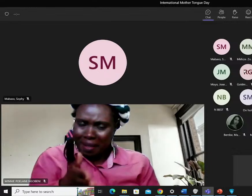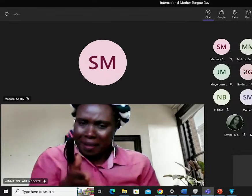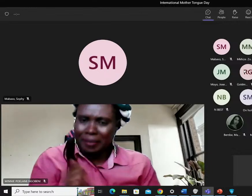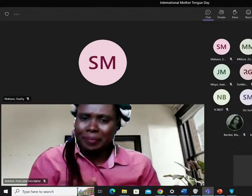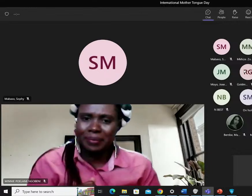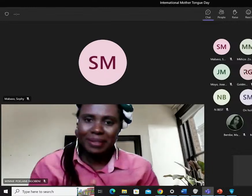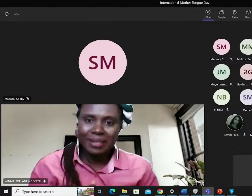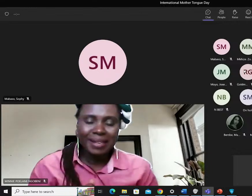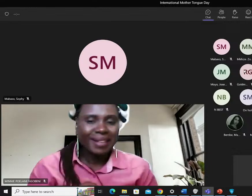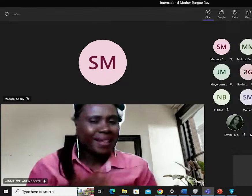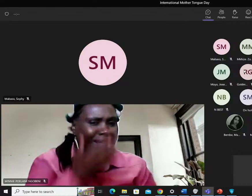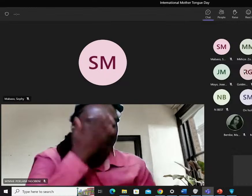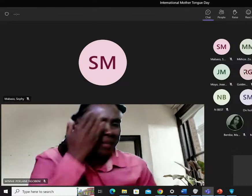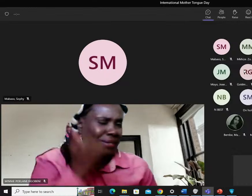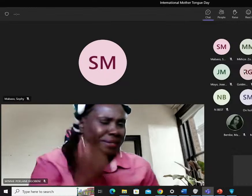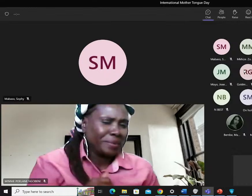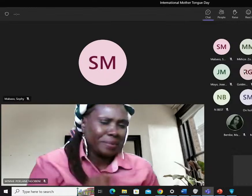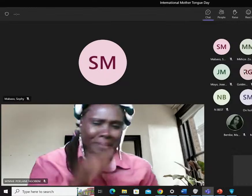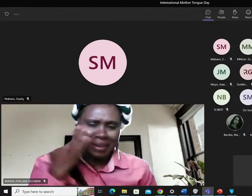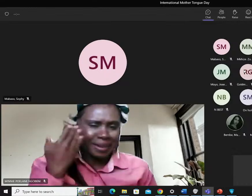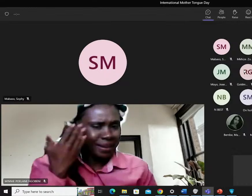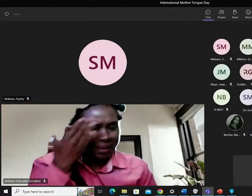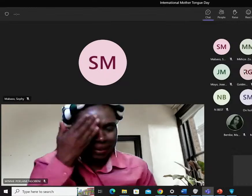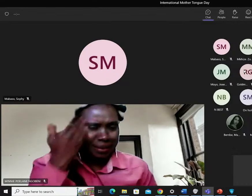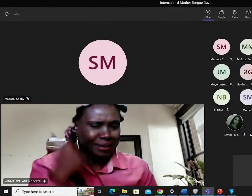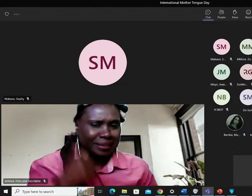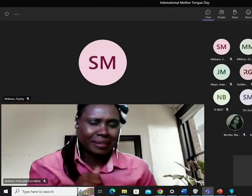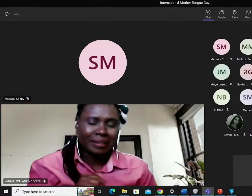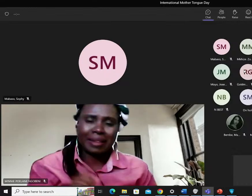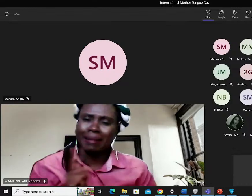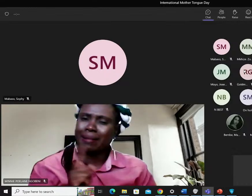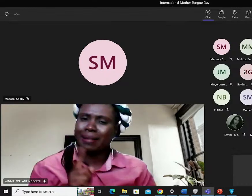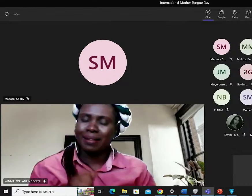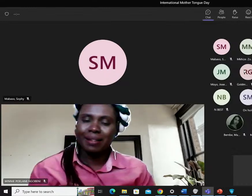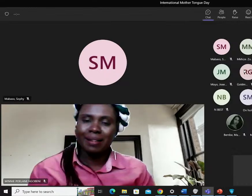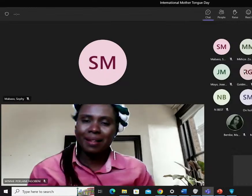Andazi bandilibala ntoni apha mamushoba.